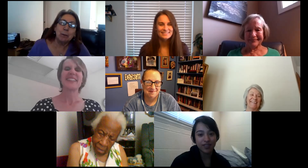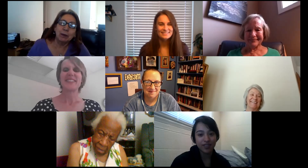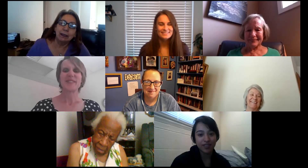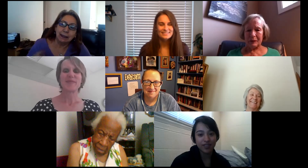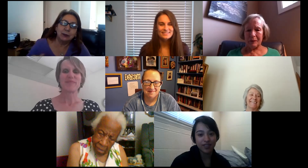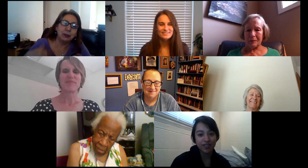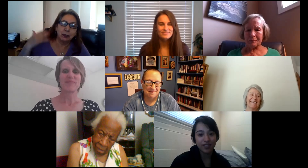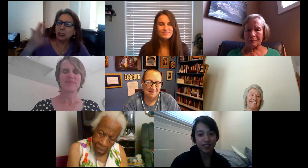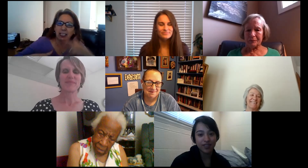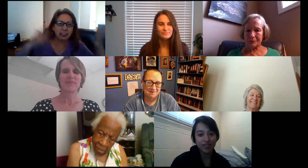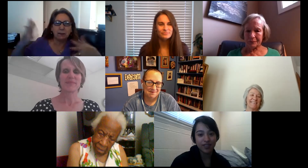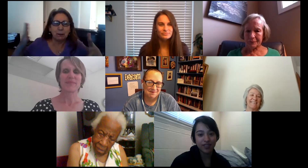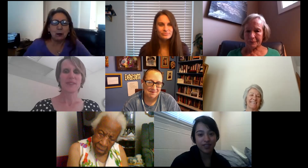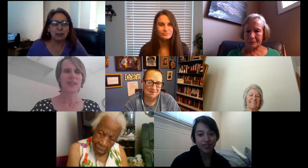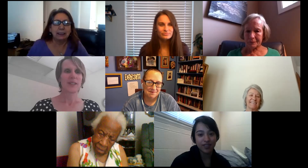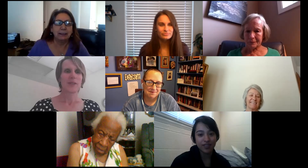So there were a lot of different programs. So